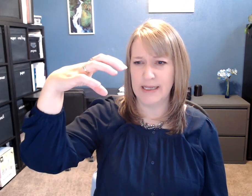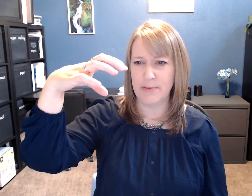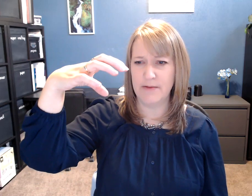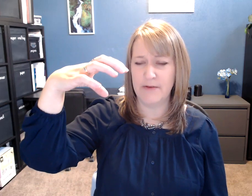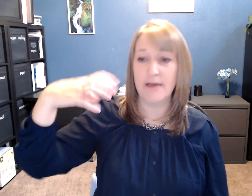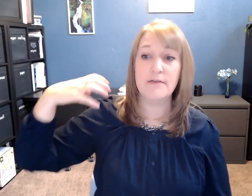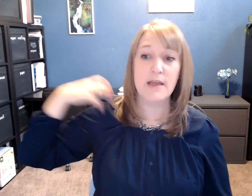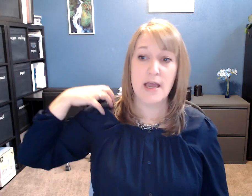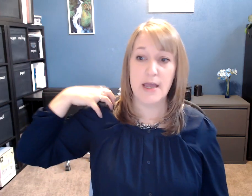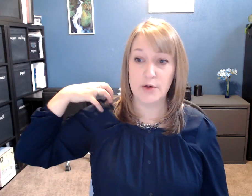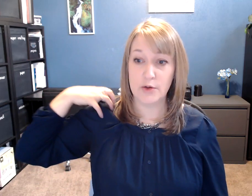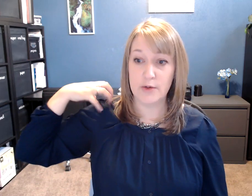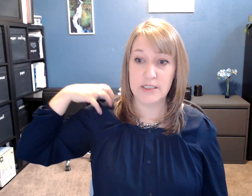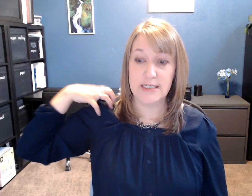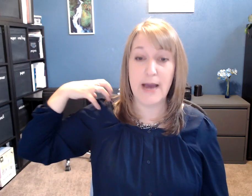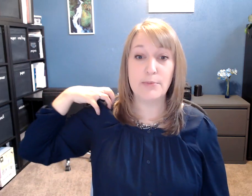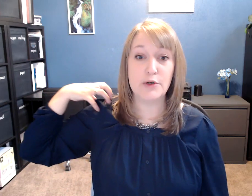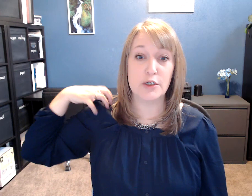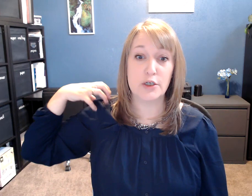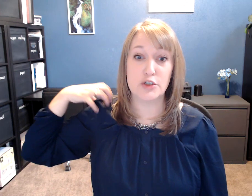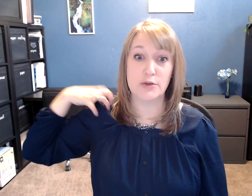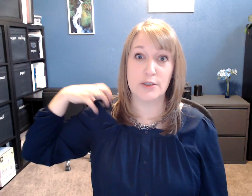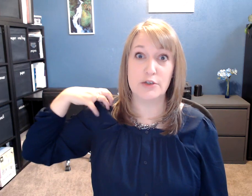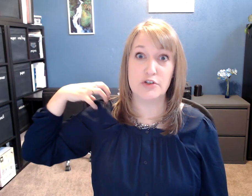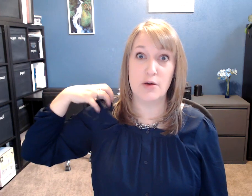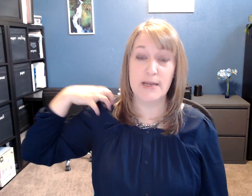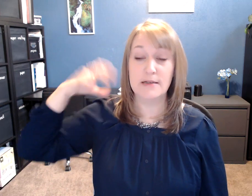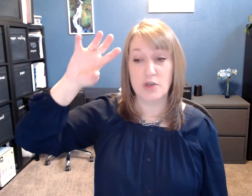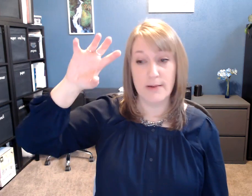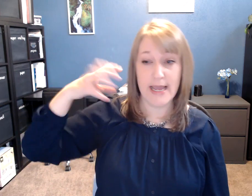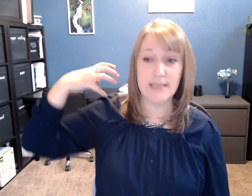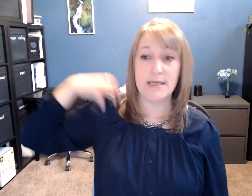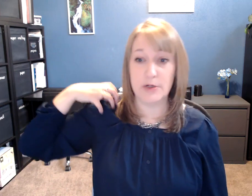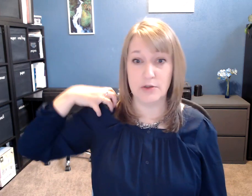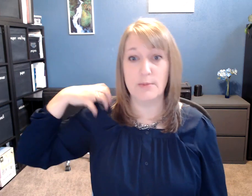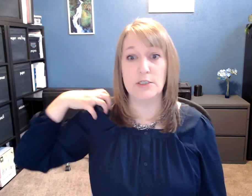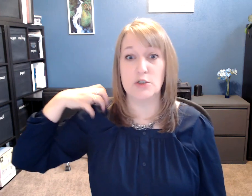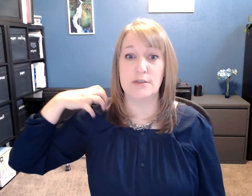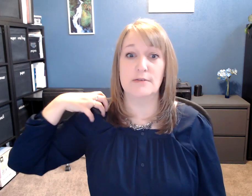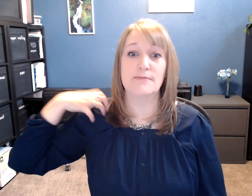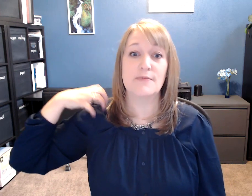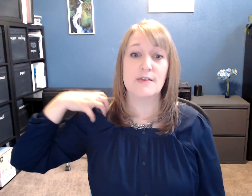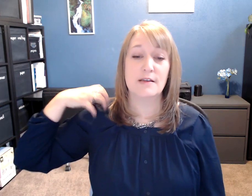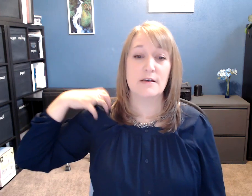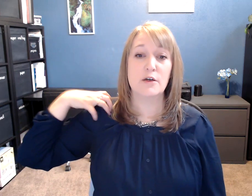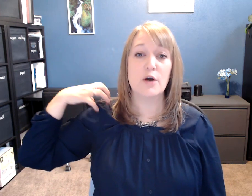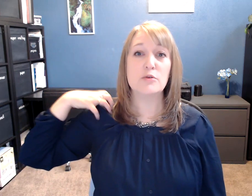like a bent 5. And you're going to tap your shoulder, your dominant hand tapping your dominant shoulder. Coach